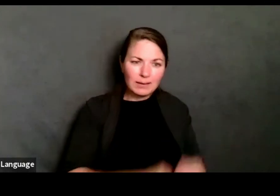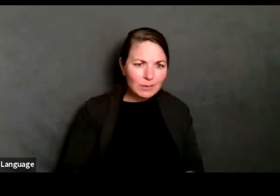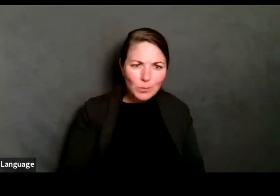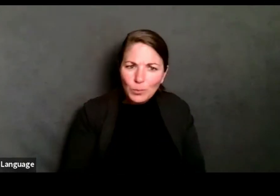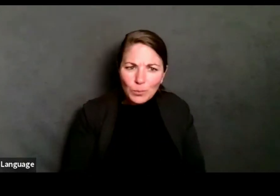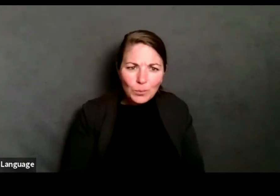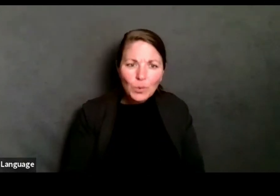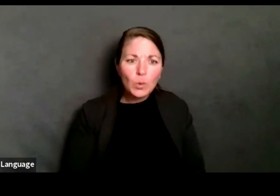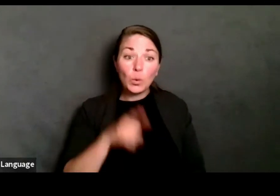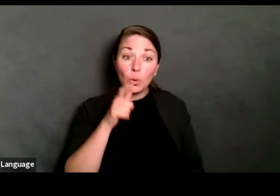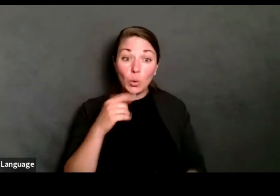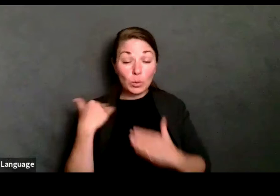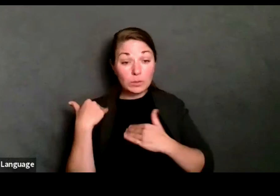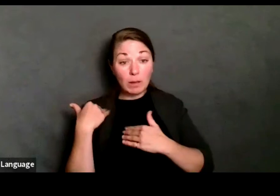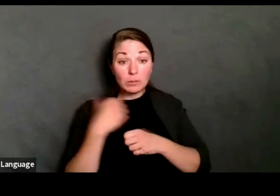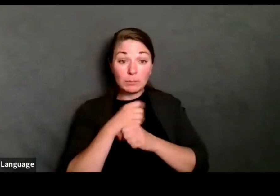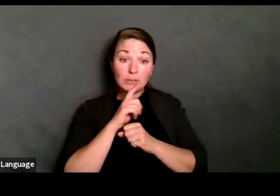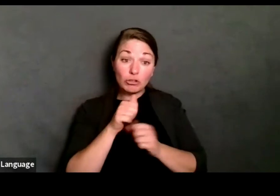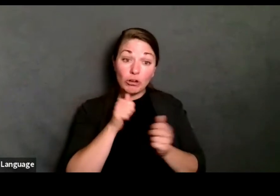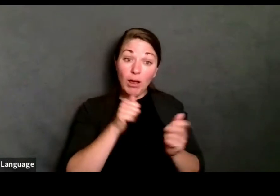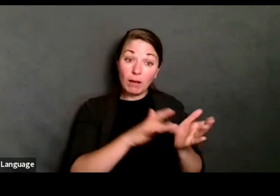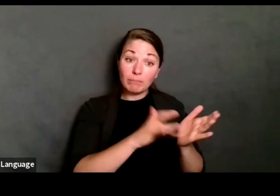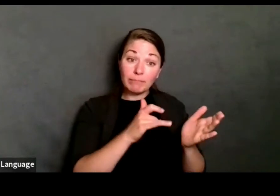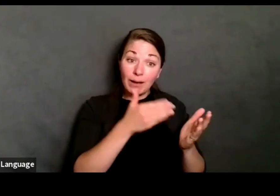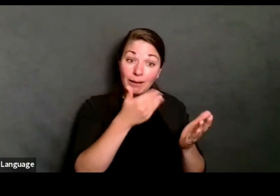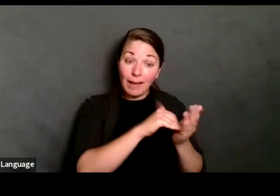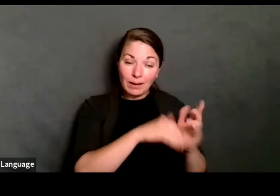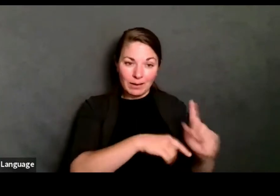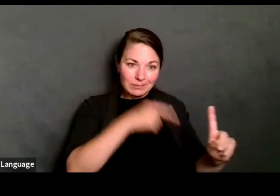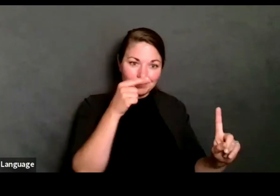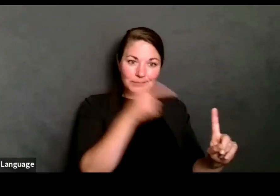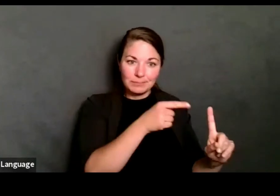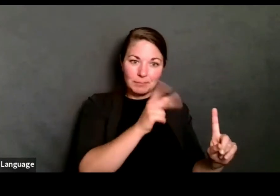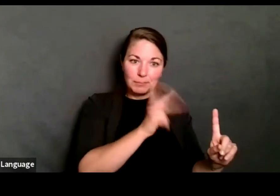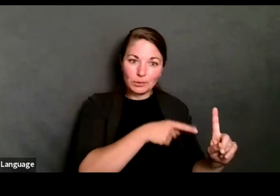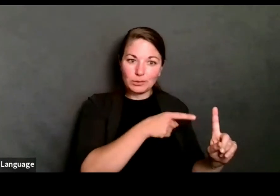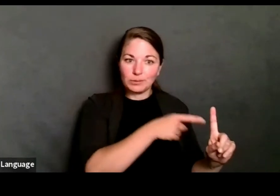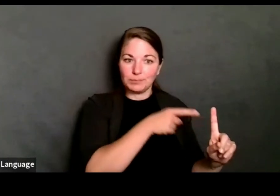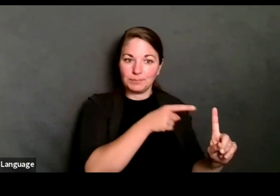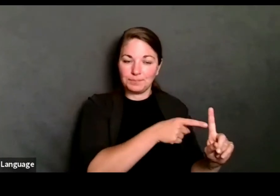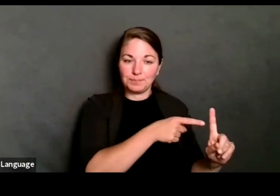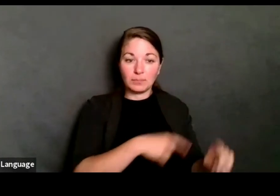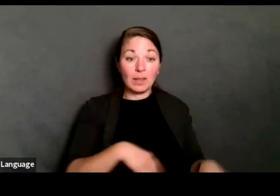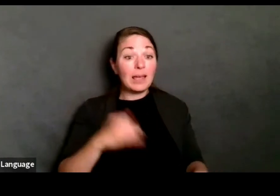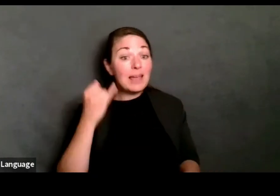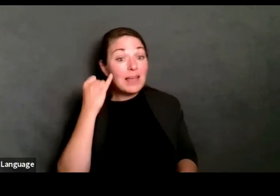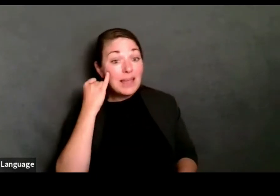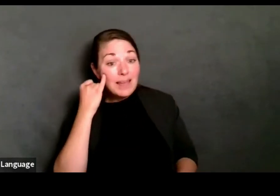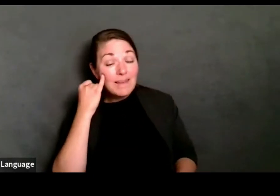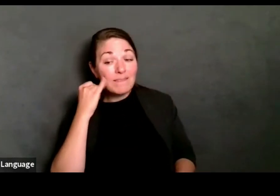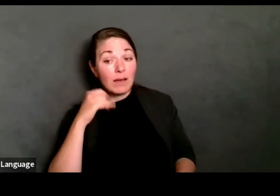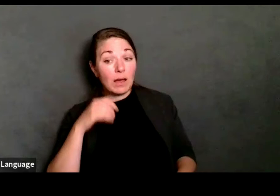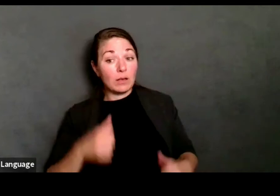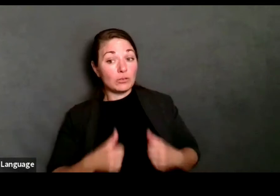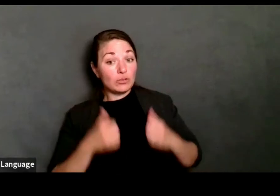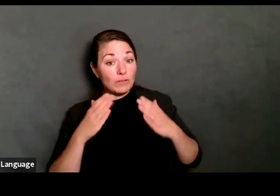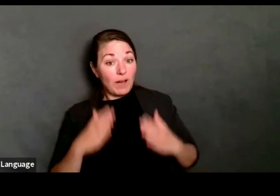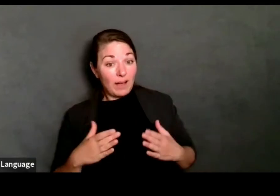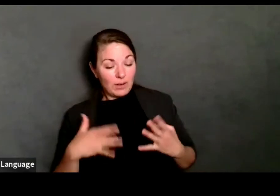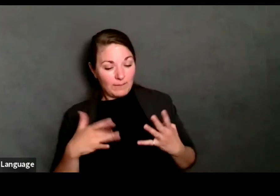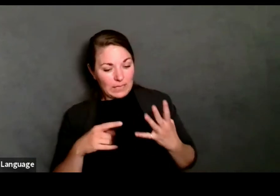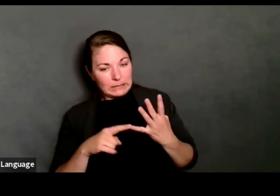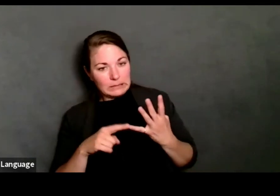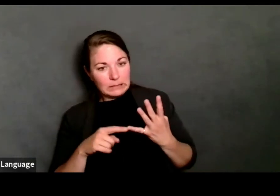is the perpetrator. And if a survivor is in that appeasement state, those kinds of subtle judgments may not only